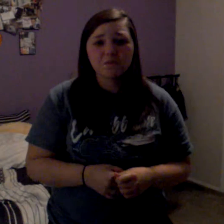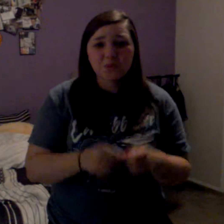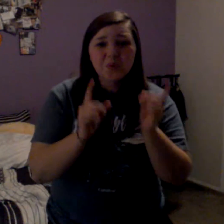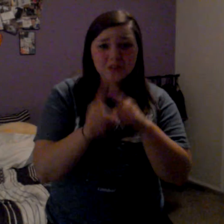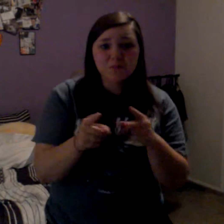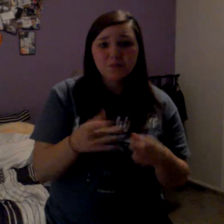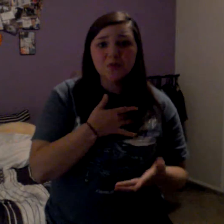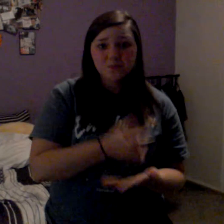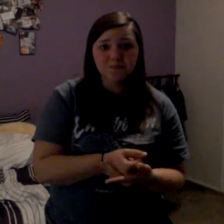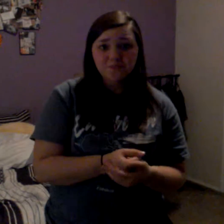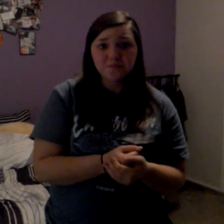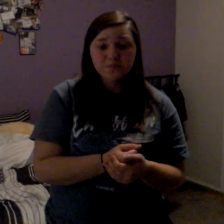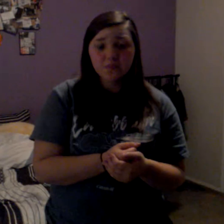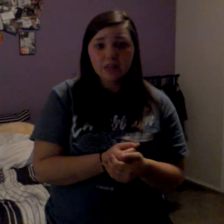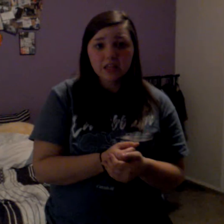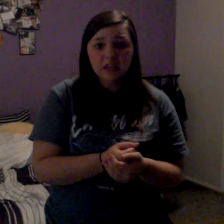and definite reasons to call for help.